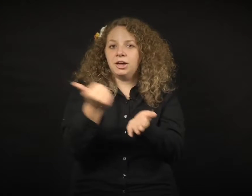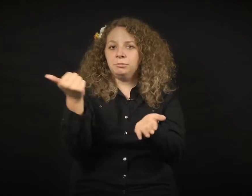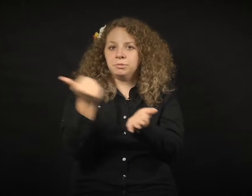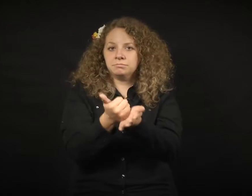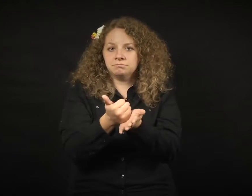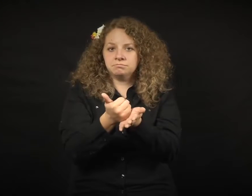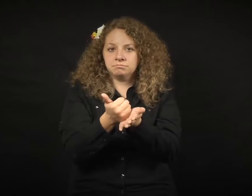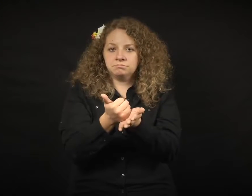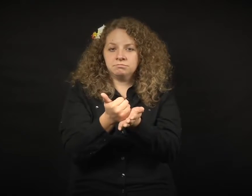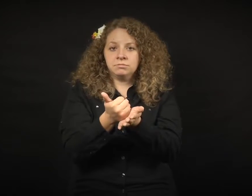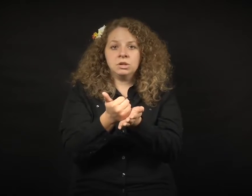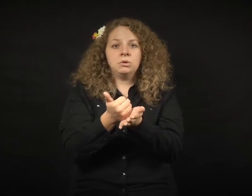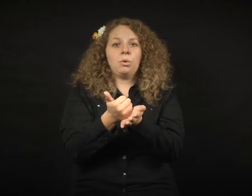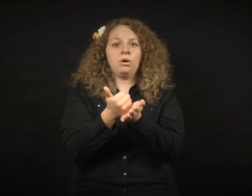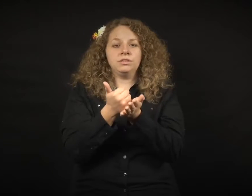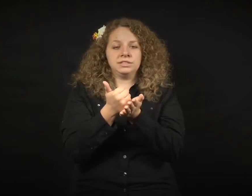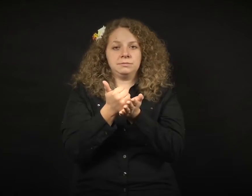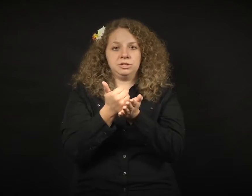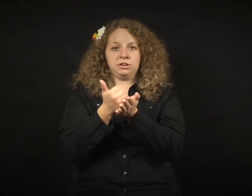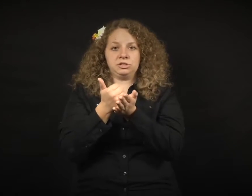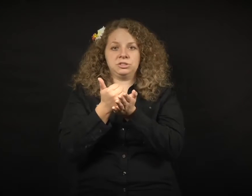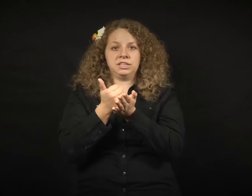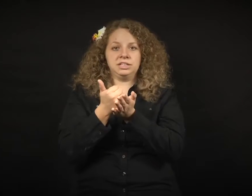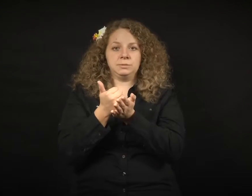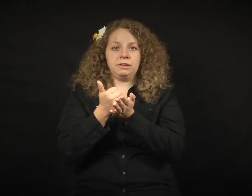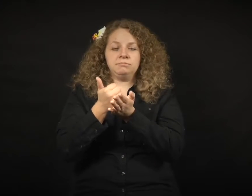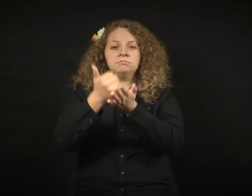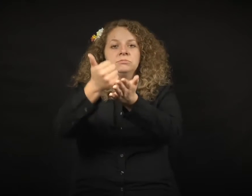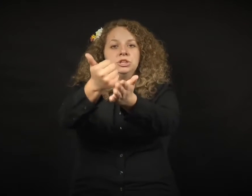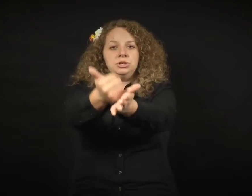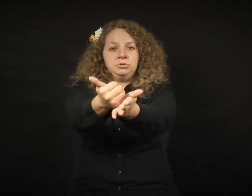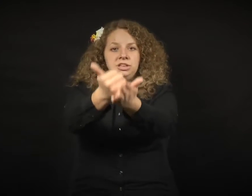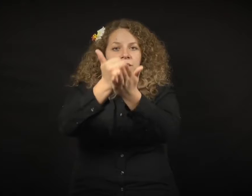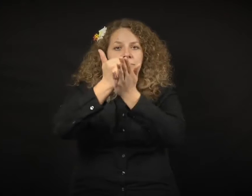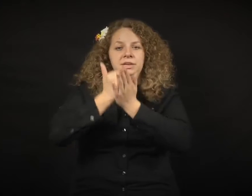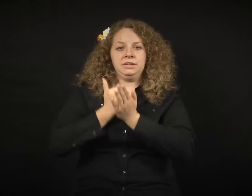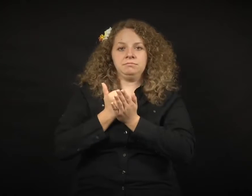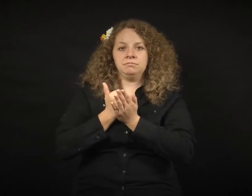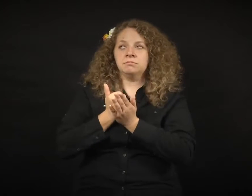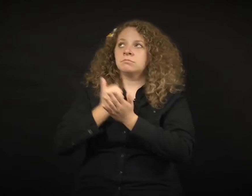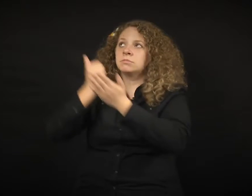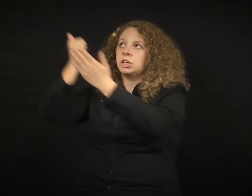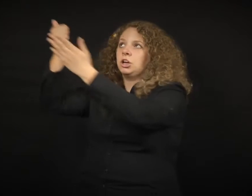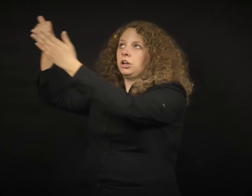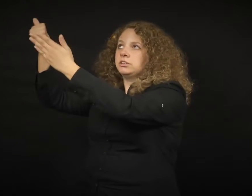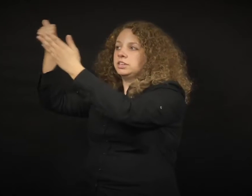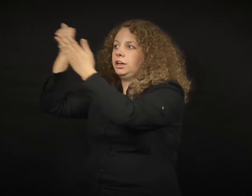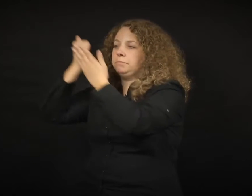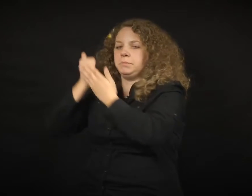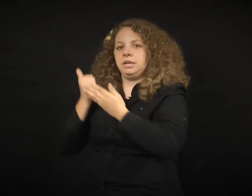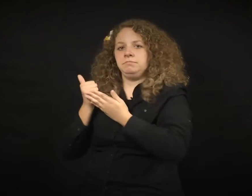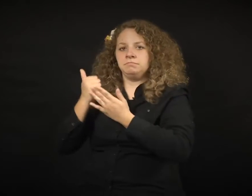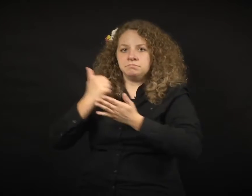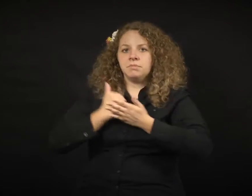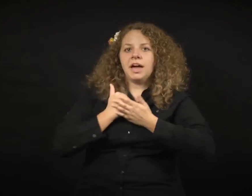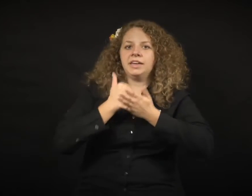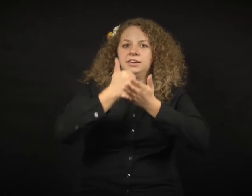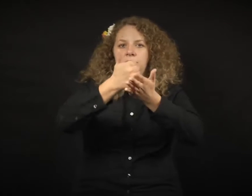Help. Or this can be a directional sign as well. You can help me. God can help me. I can help